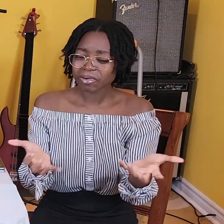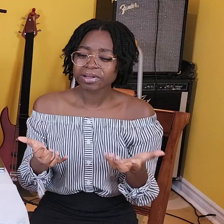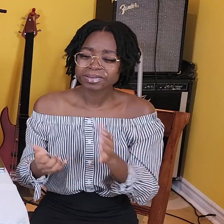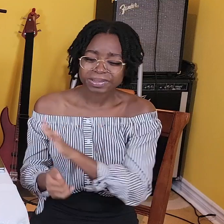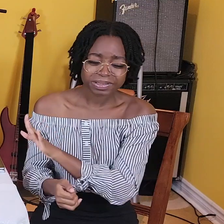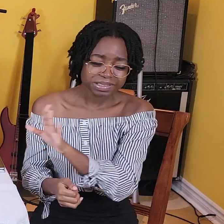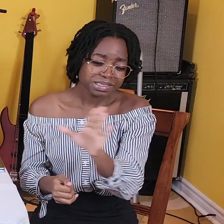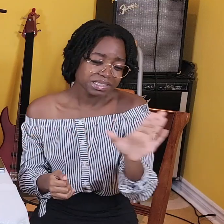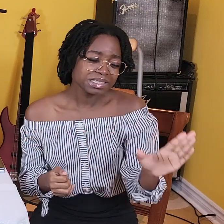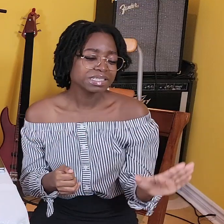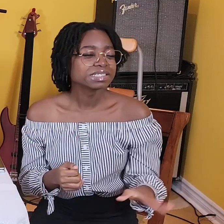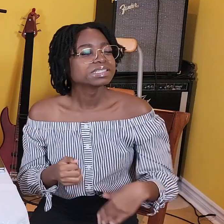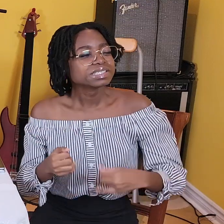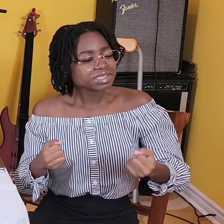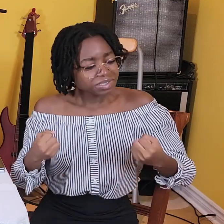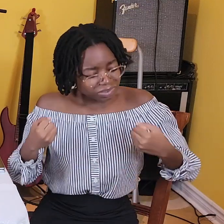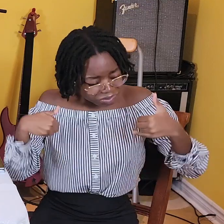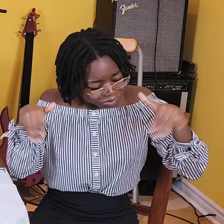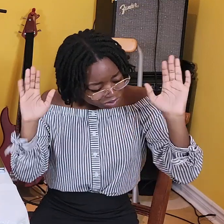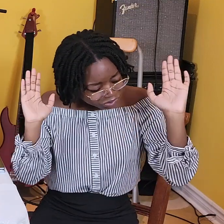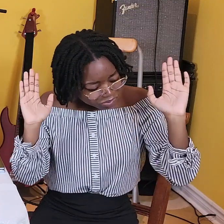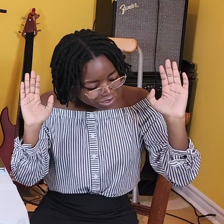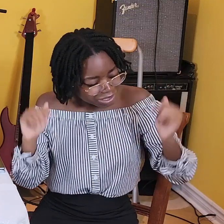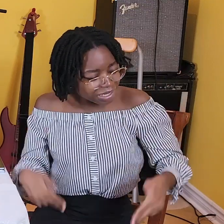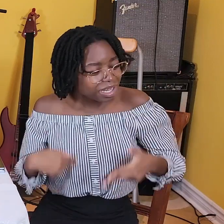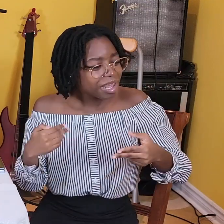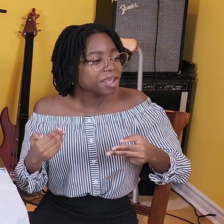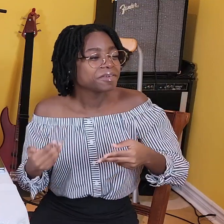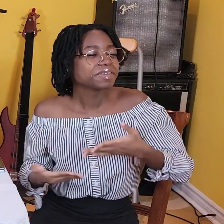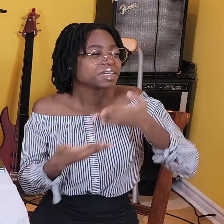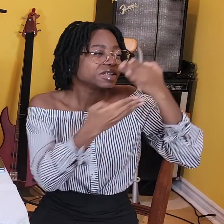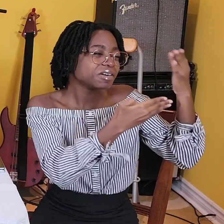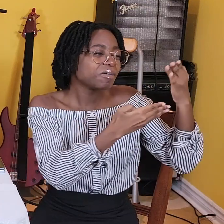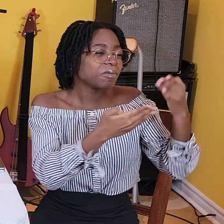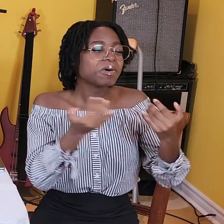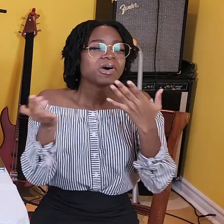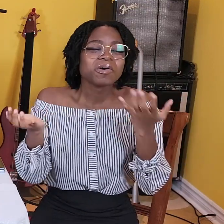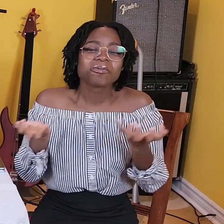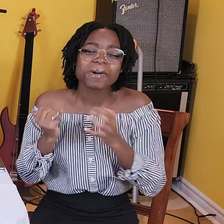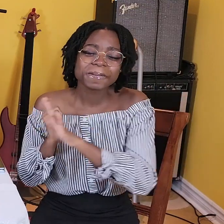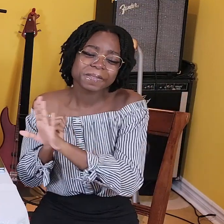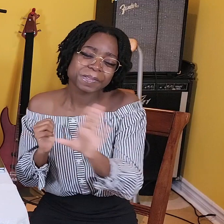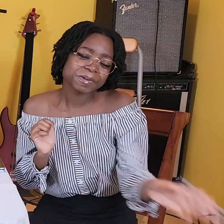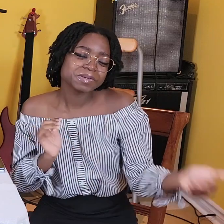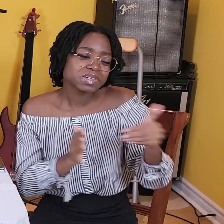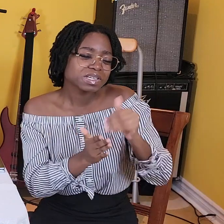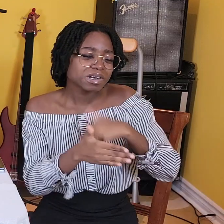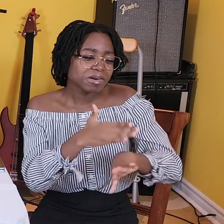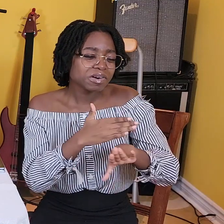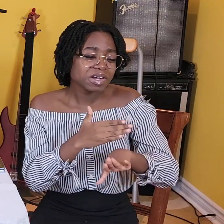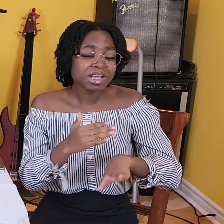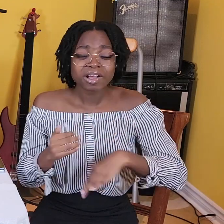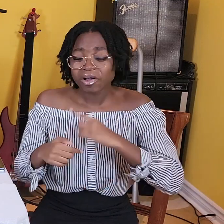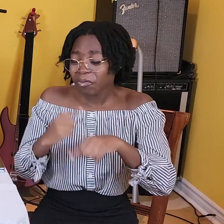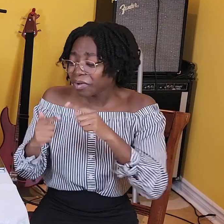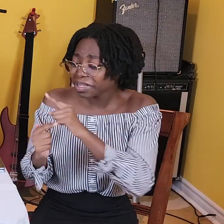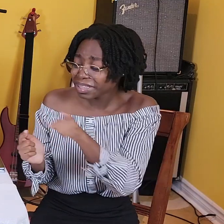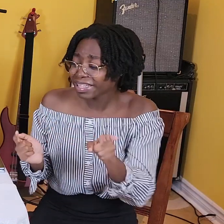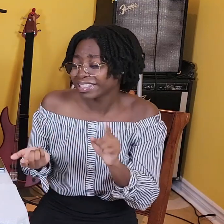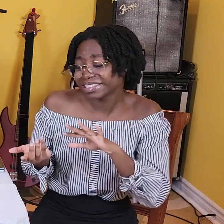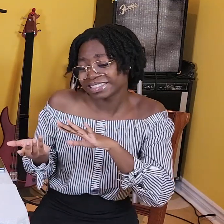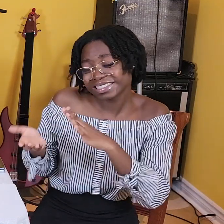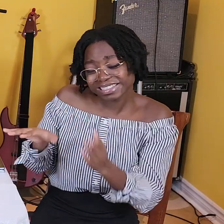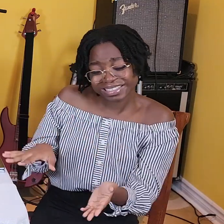their lives to you, so that they will be born again, so that when they die, they will be with you in paradise, just like the thief